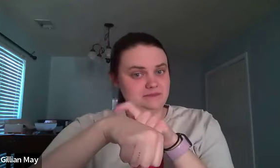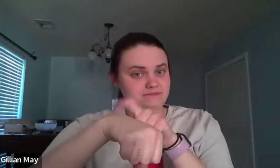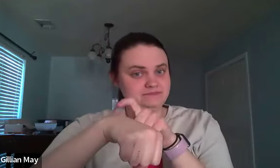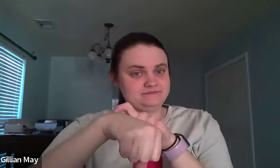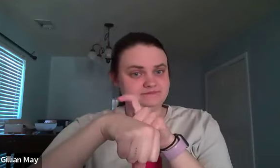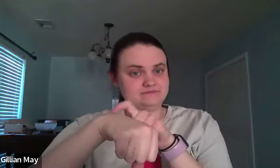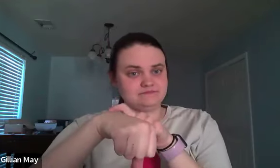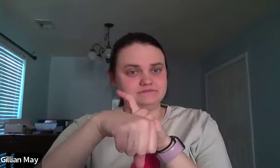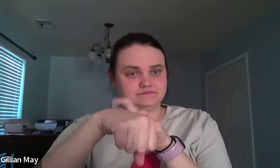time.